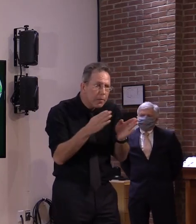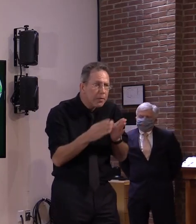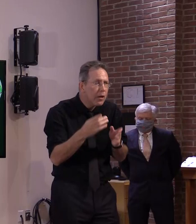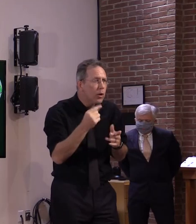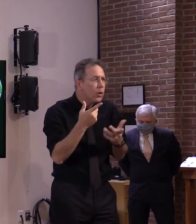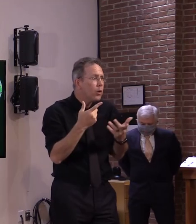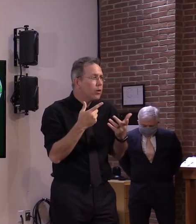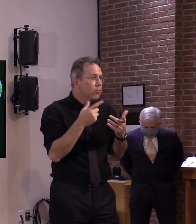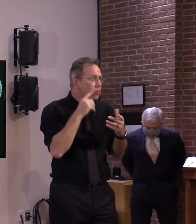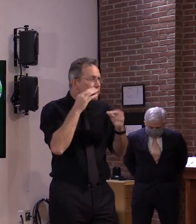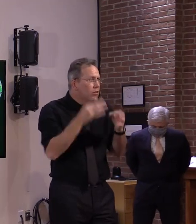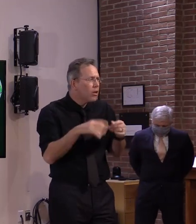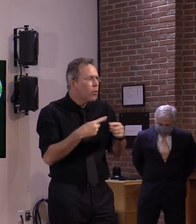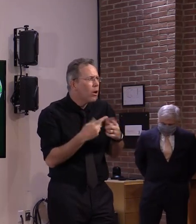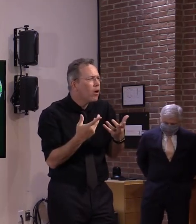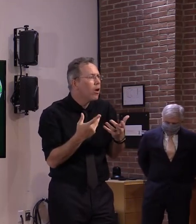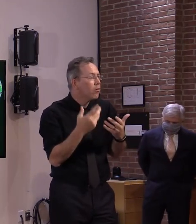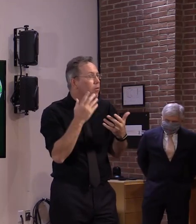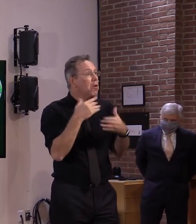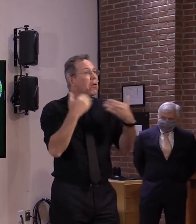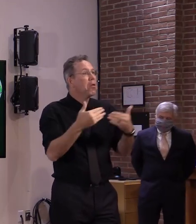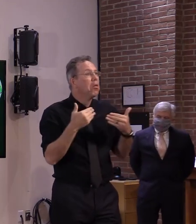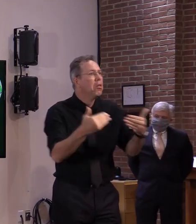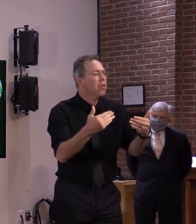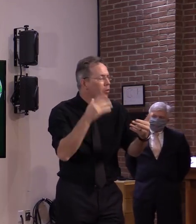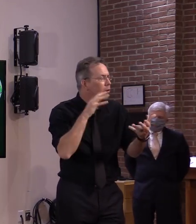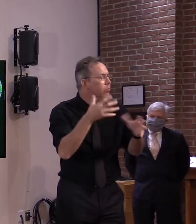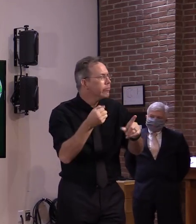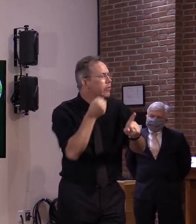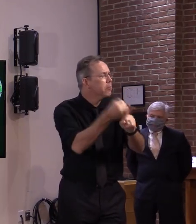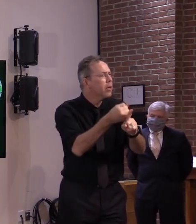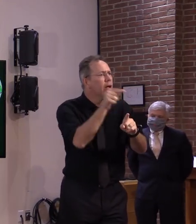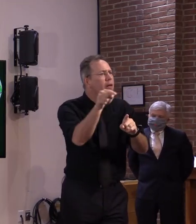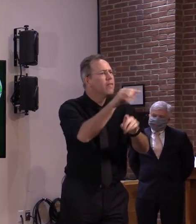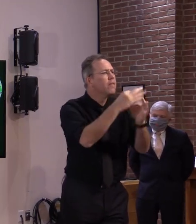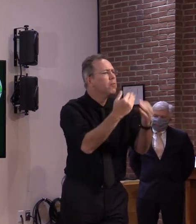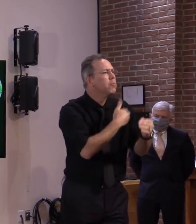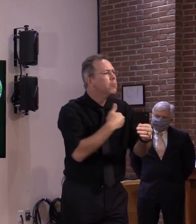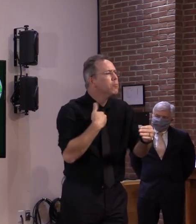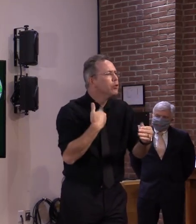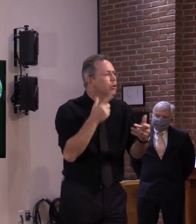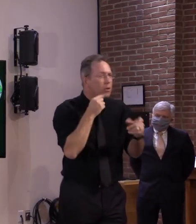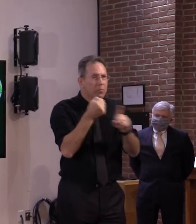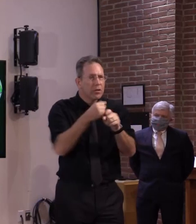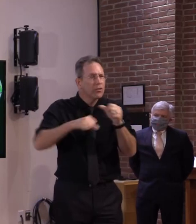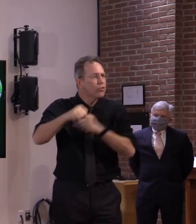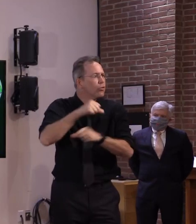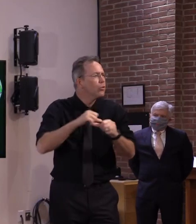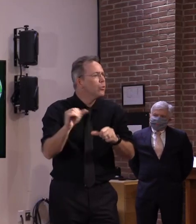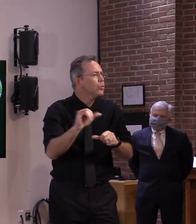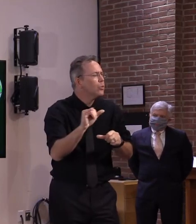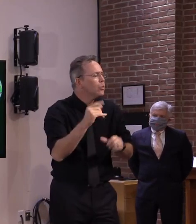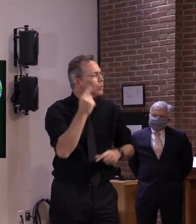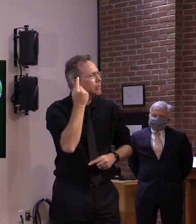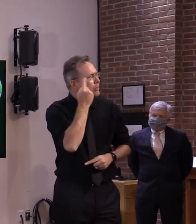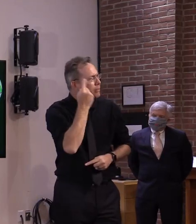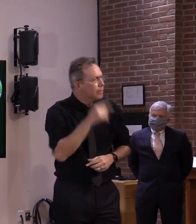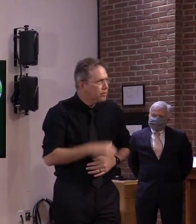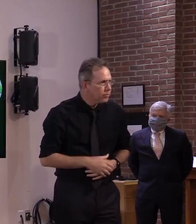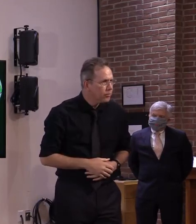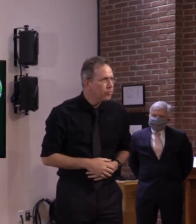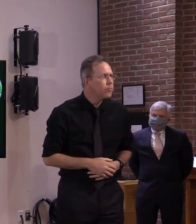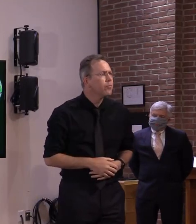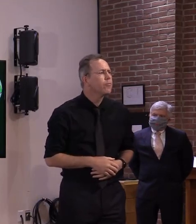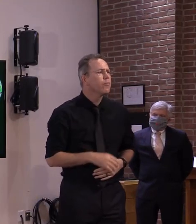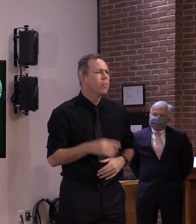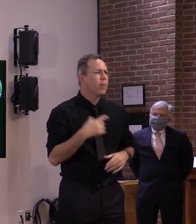health and lives of our families, communities, and Vermont. I am strongly urging people to lay low